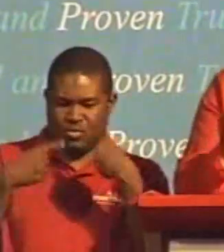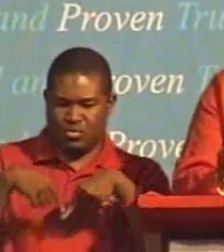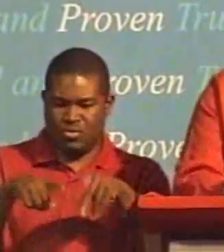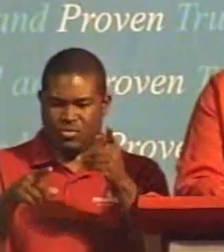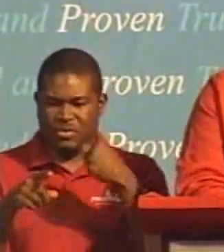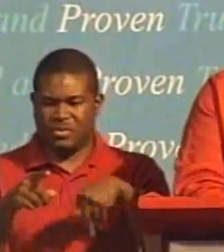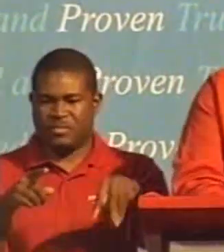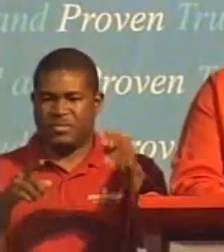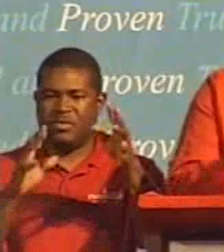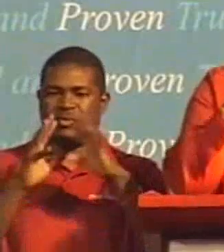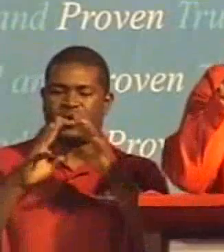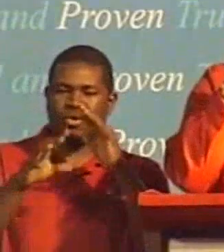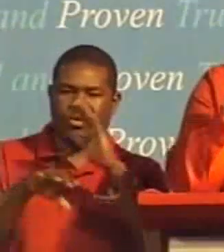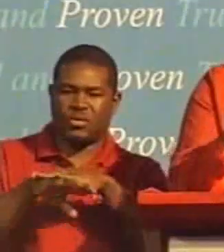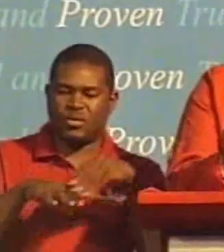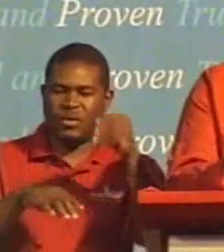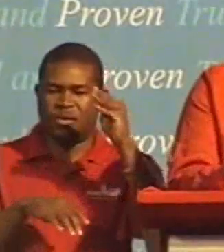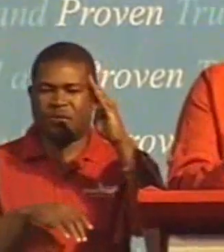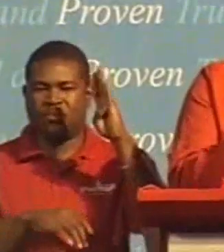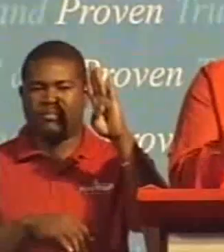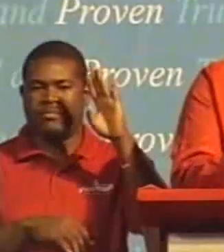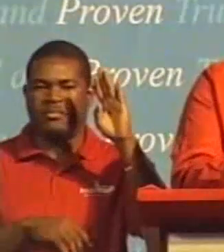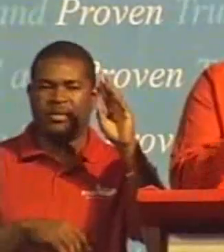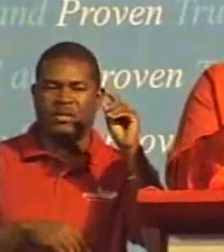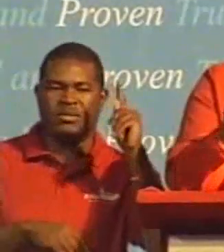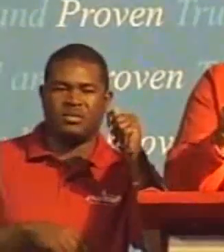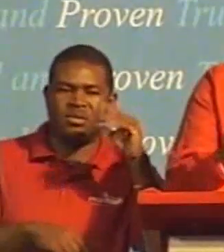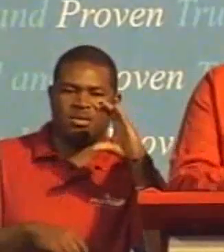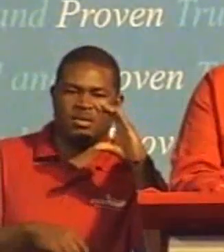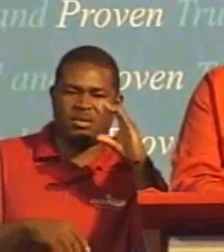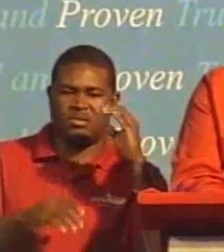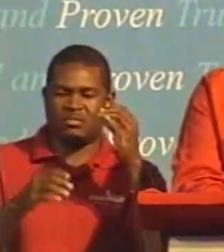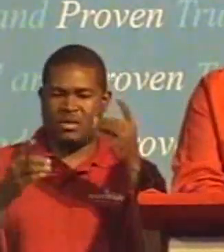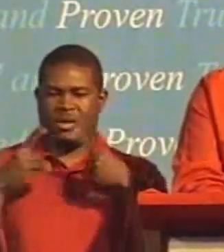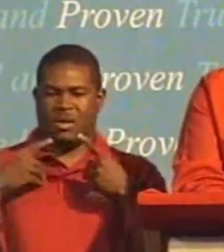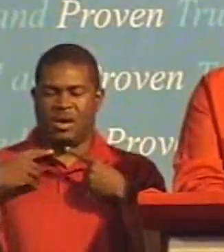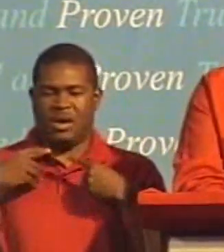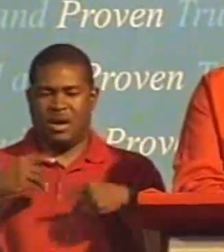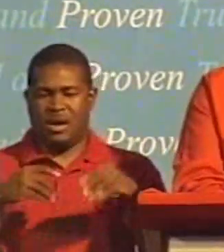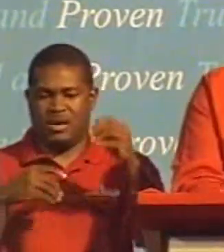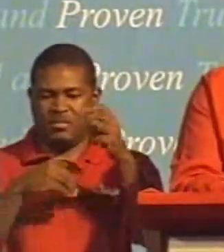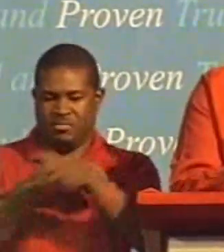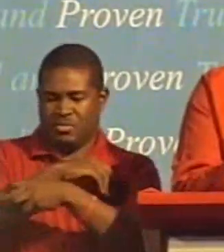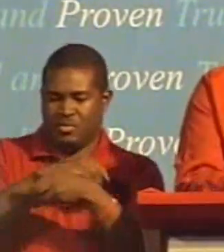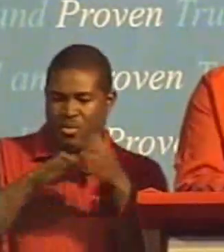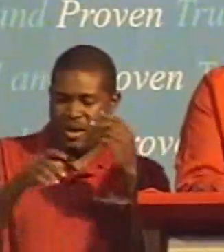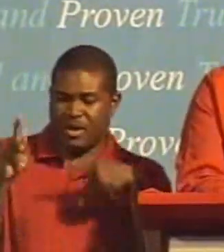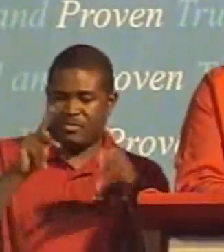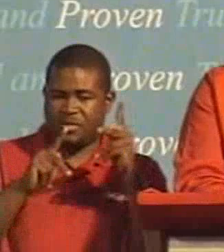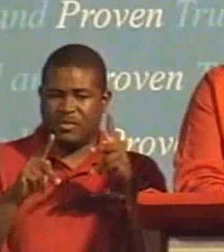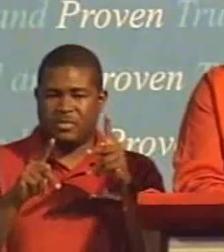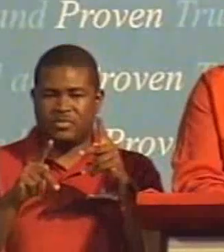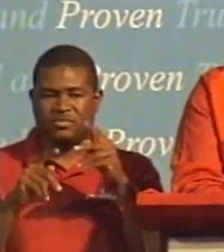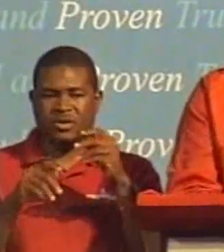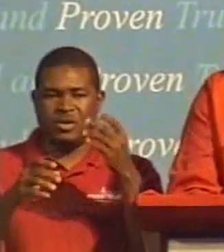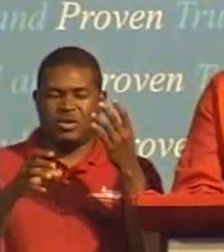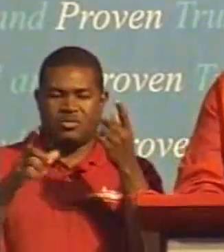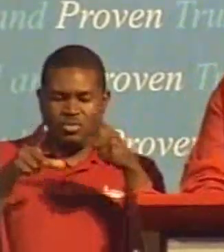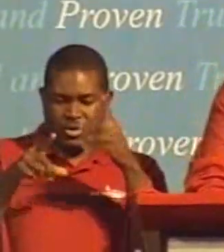BTC, had known criminals demonstrating with them. Remember they wanted to shut down the House of